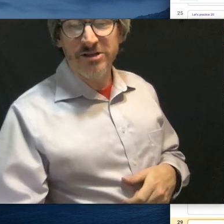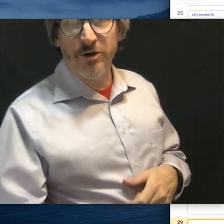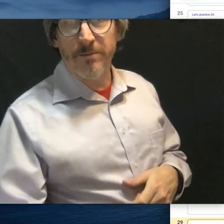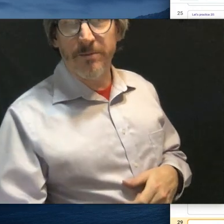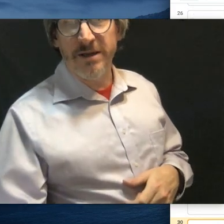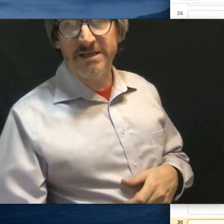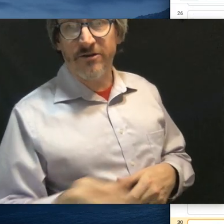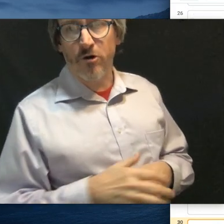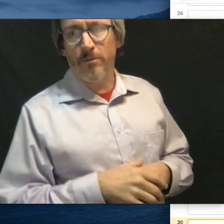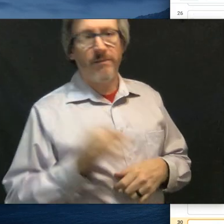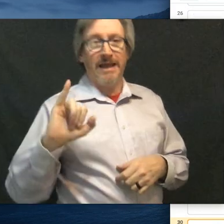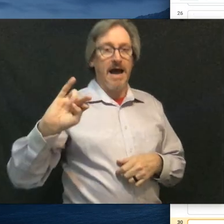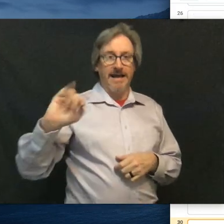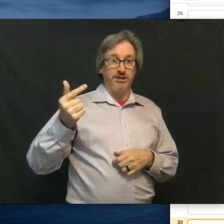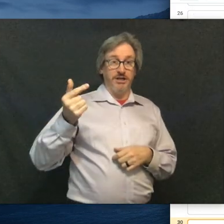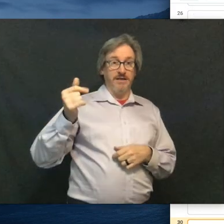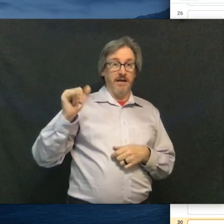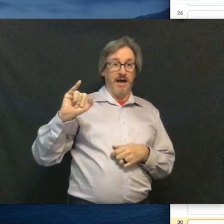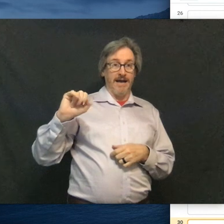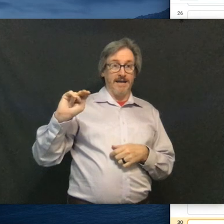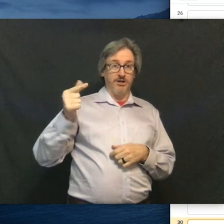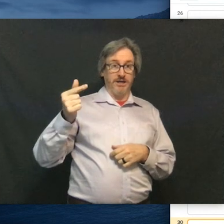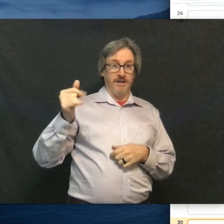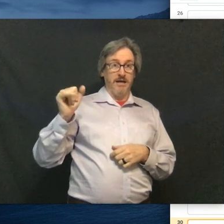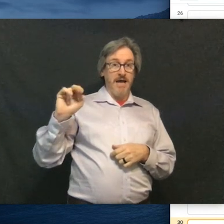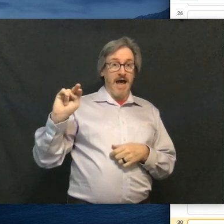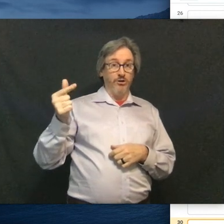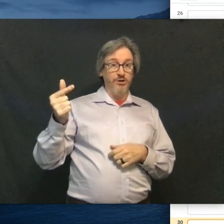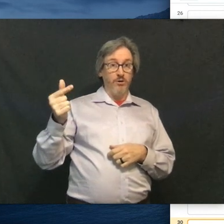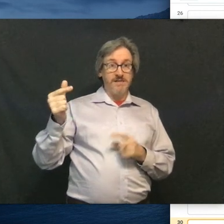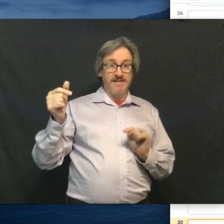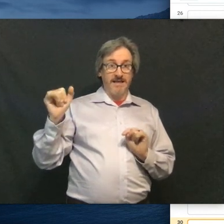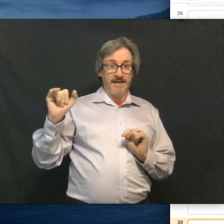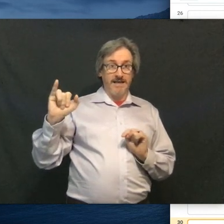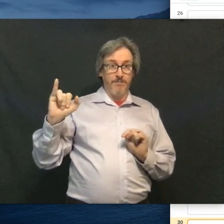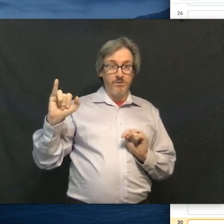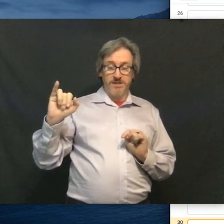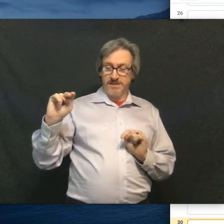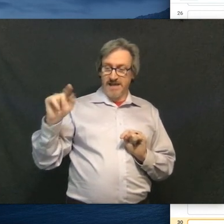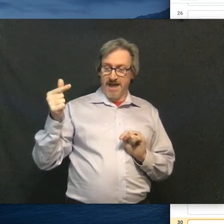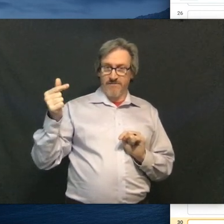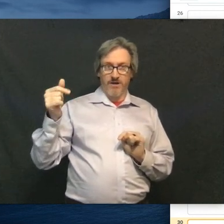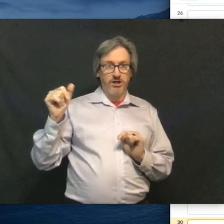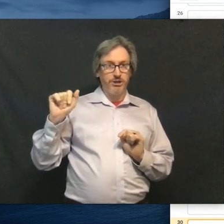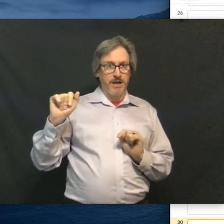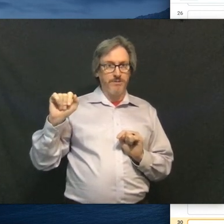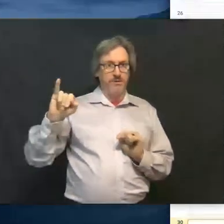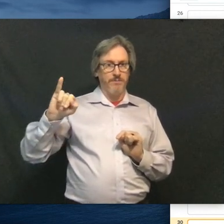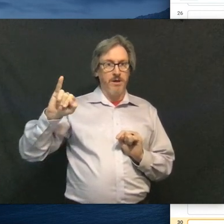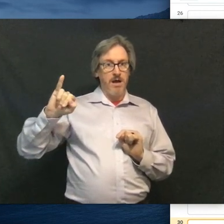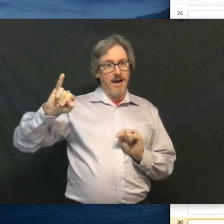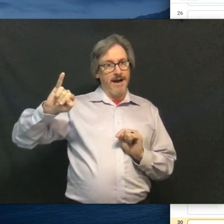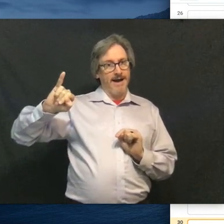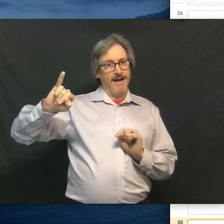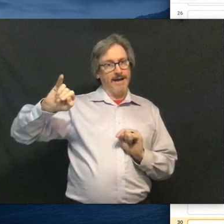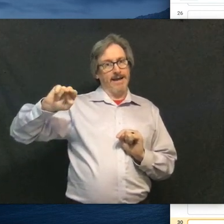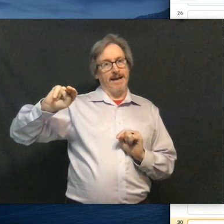Fustian. So you can piece together a whole bunch. ING. ING. And you'll notice that most of these have a shape to them.